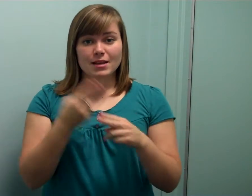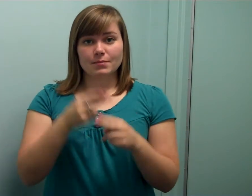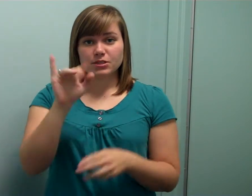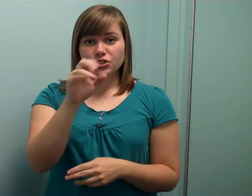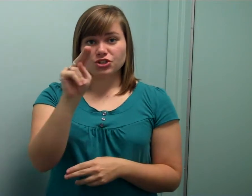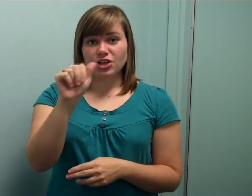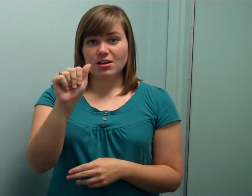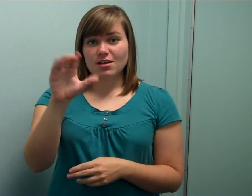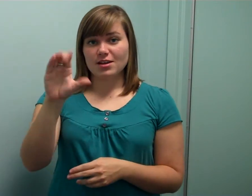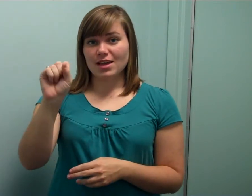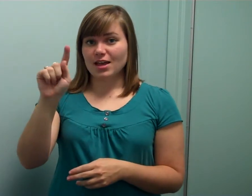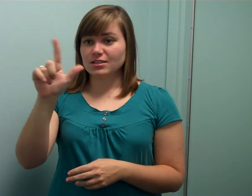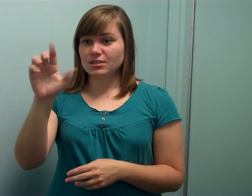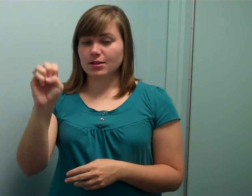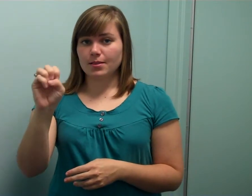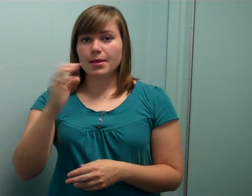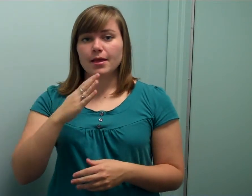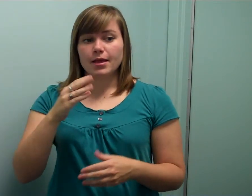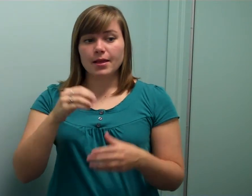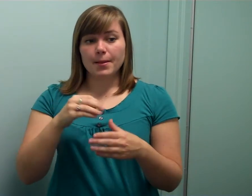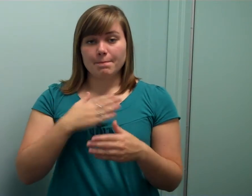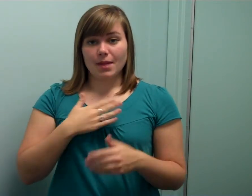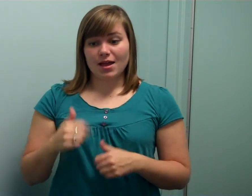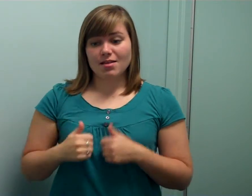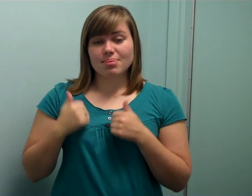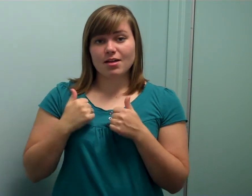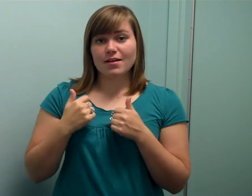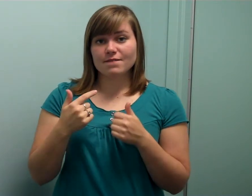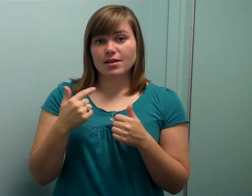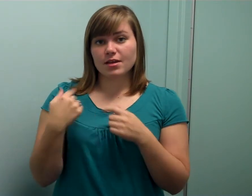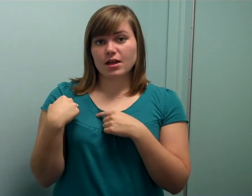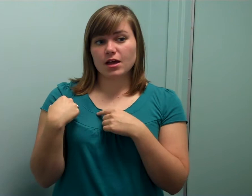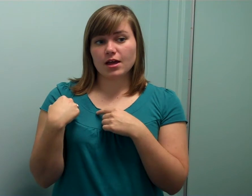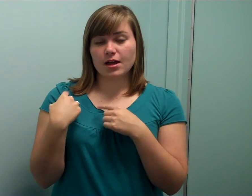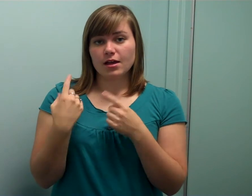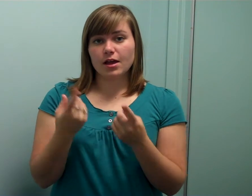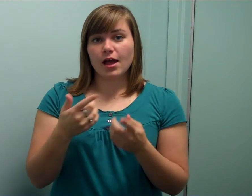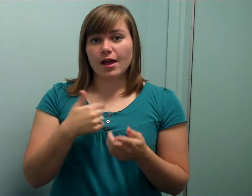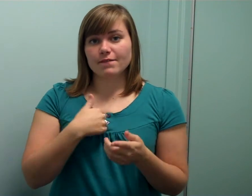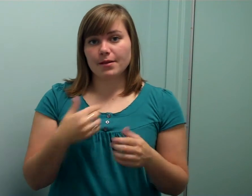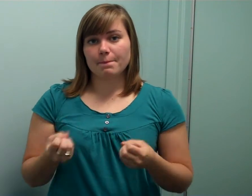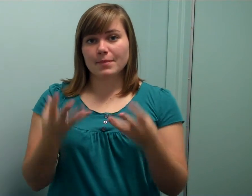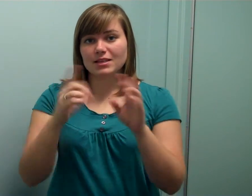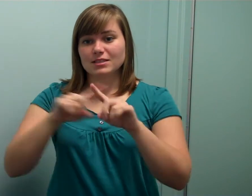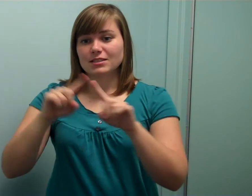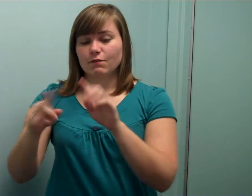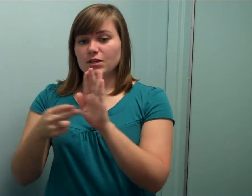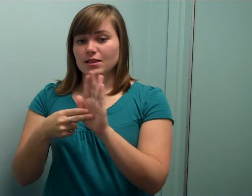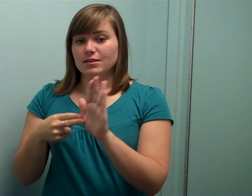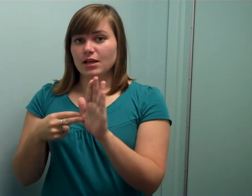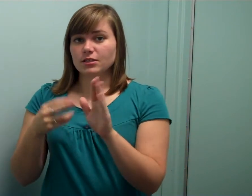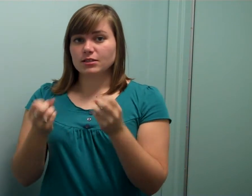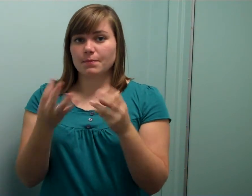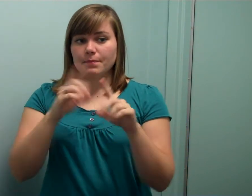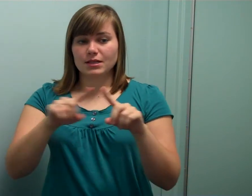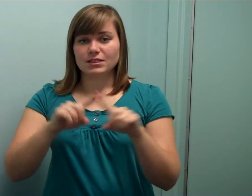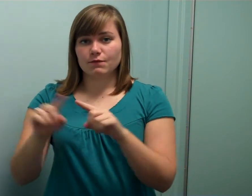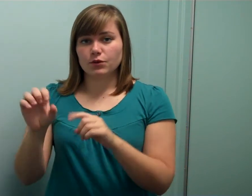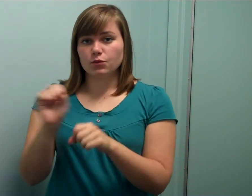Castle, and in my life I've assumed several different titles and numerous roles. But today, I simply wish to share with you